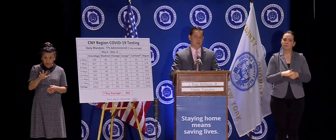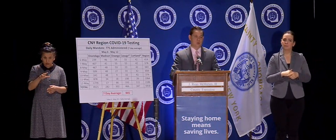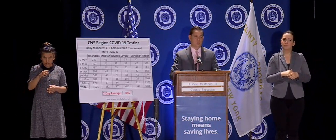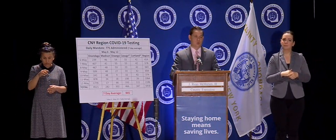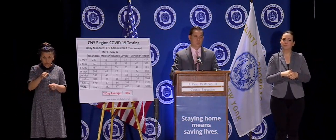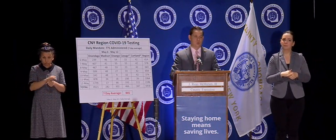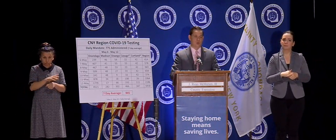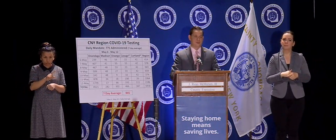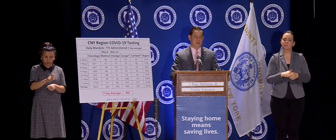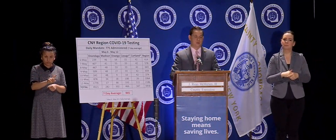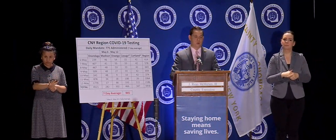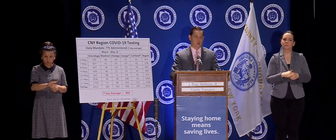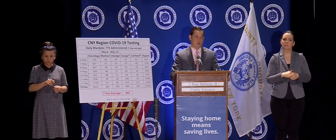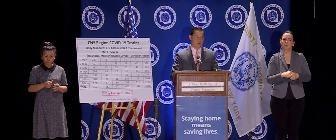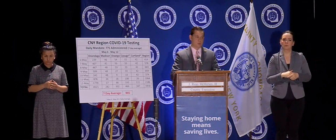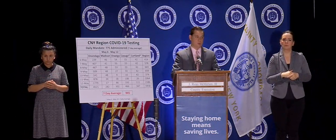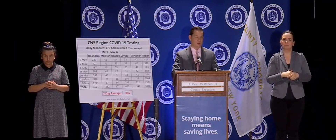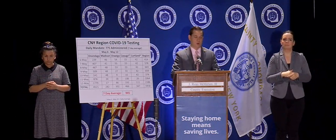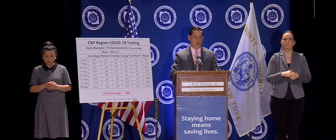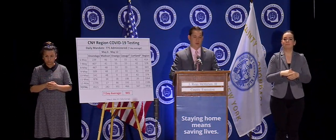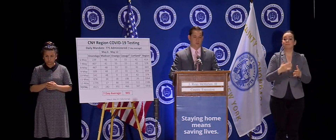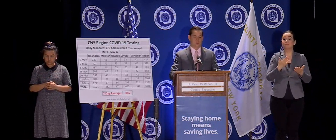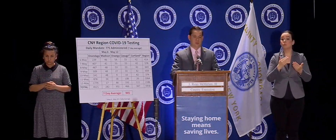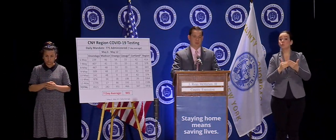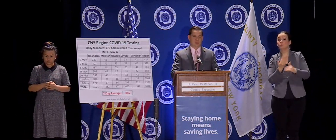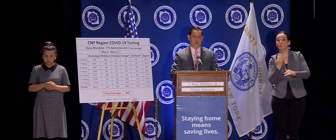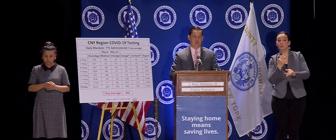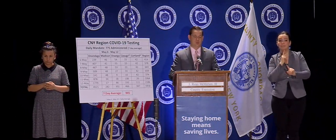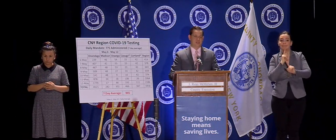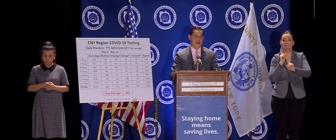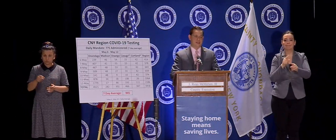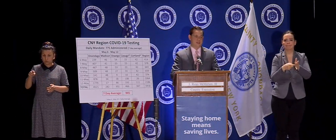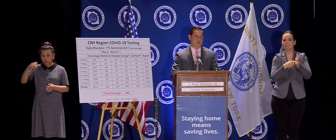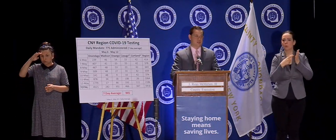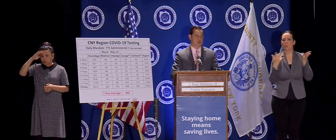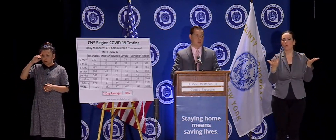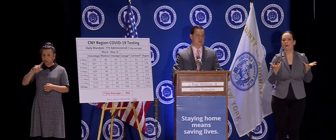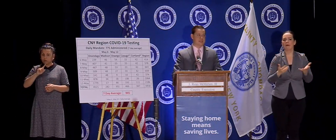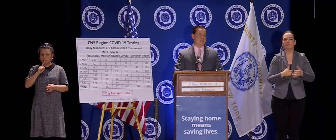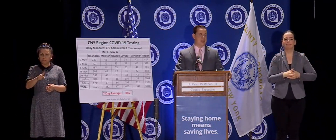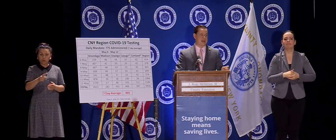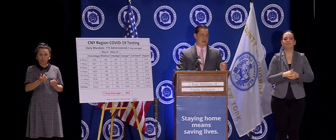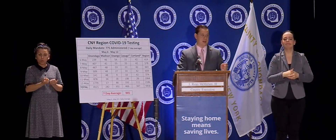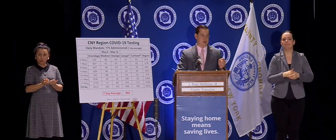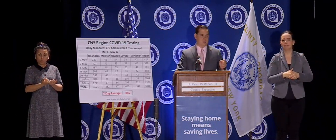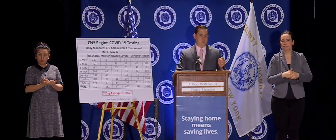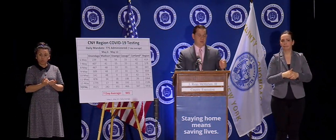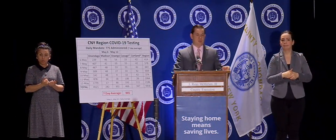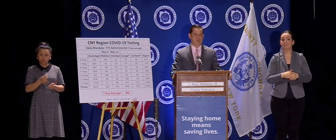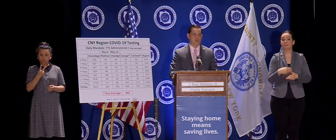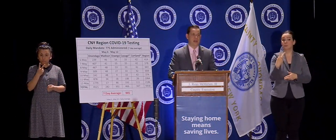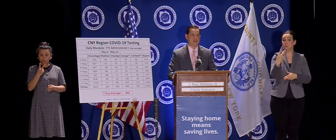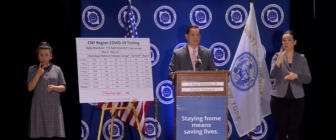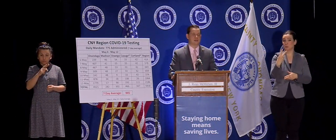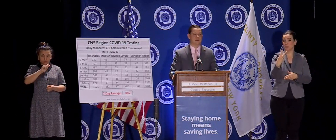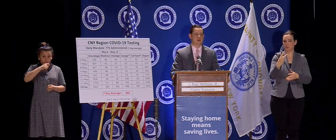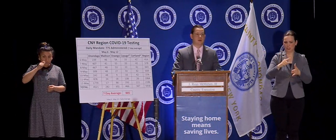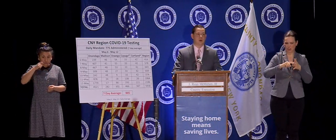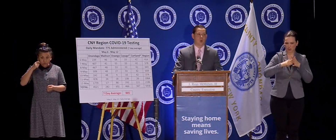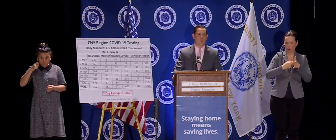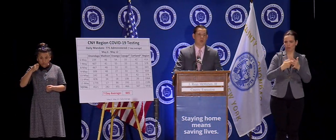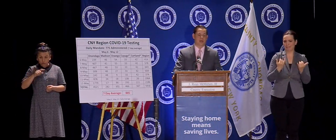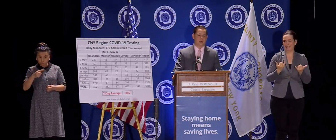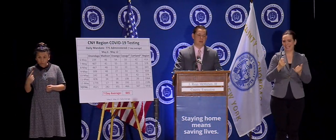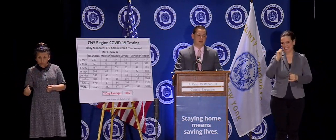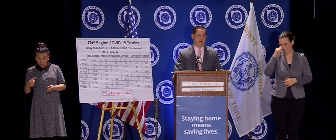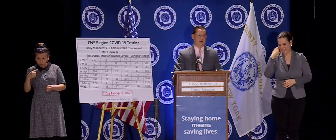the new executive order requires 2 tests, and it starts today, 2 tests